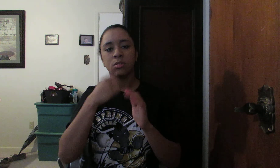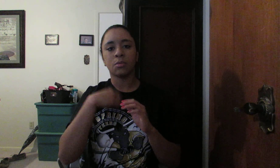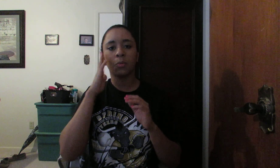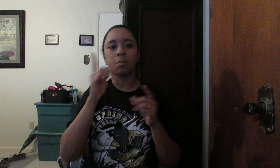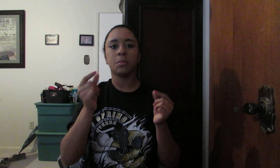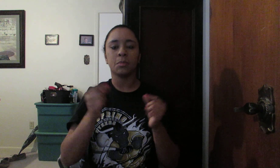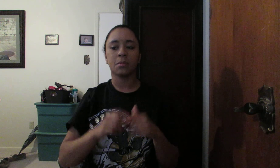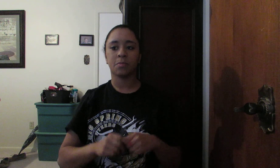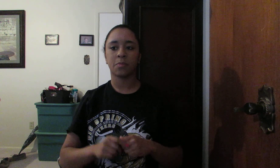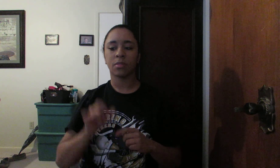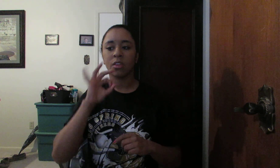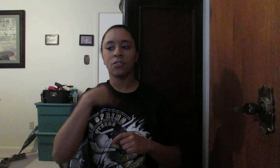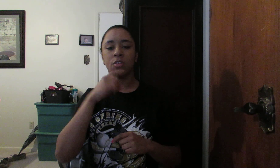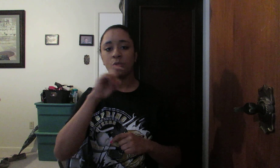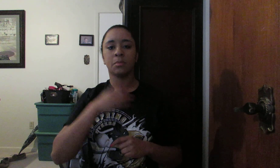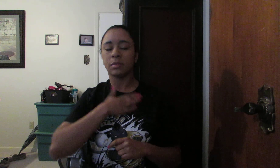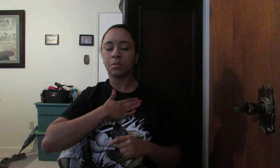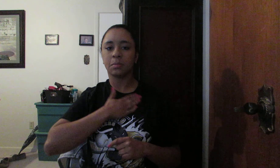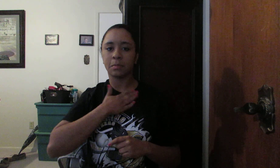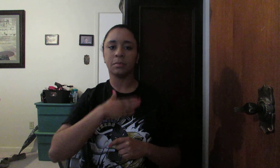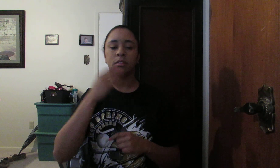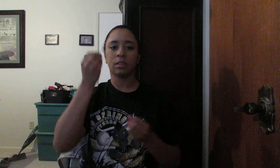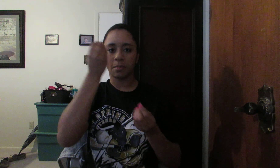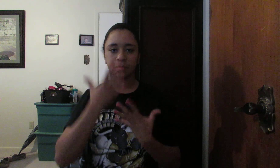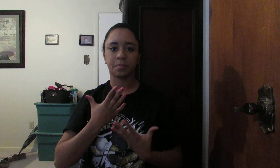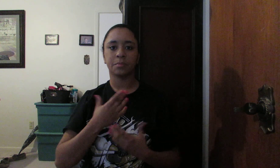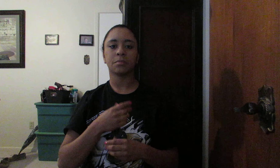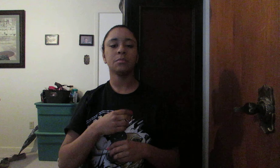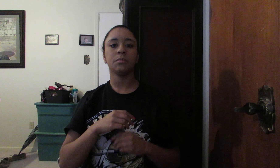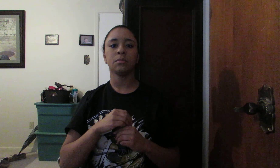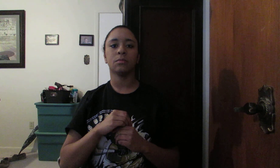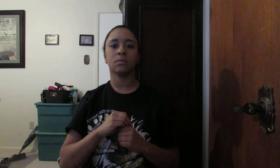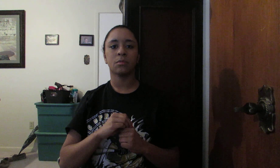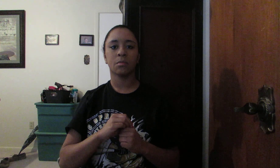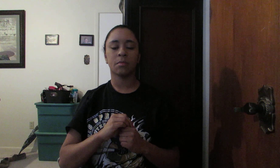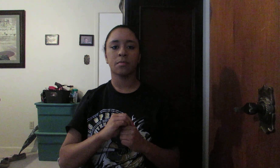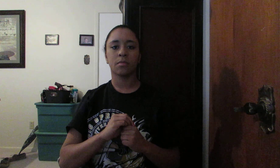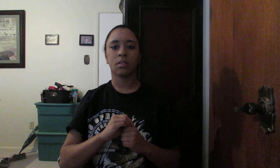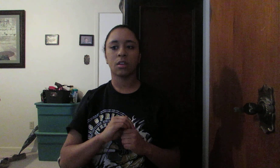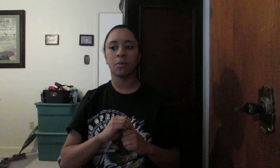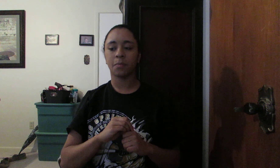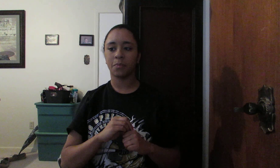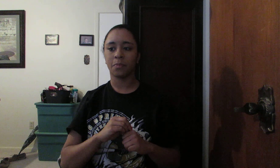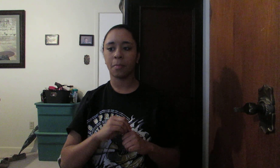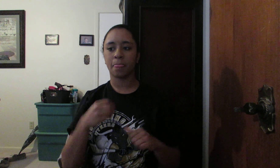questions, please let me know. Very open door policy. I'm here to